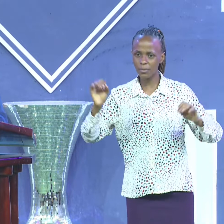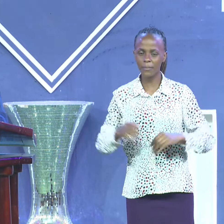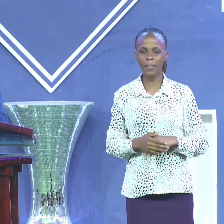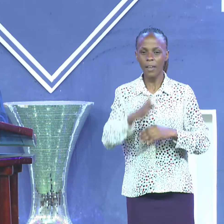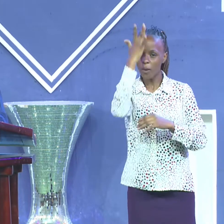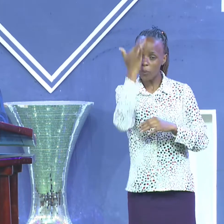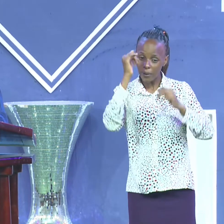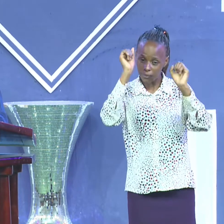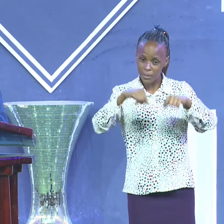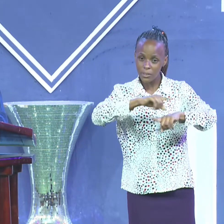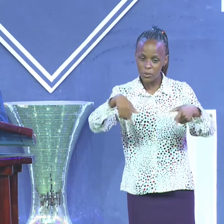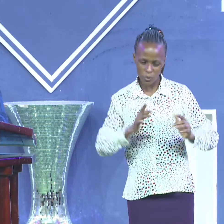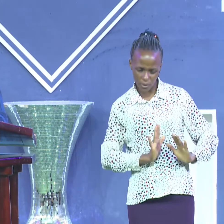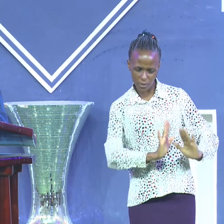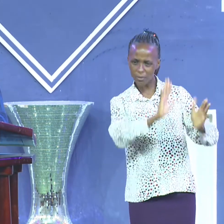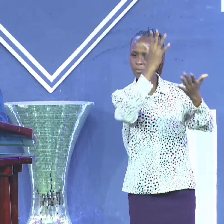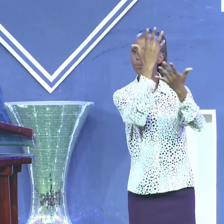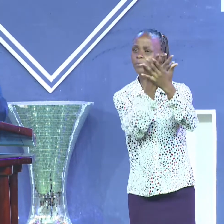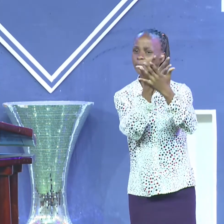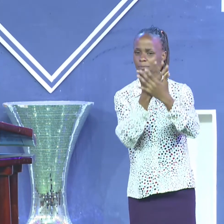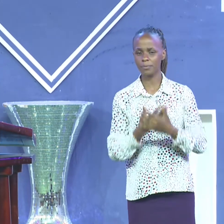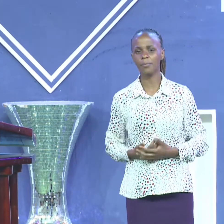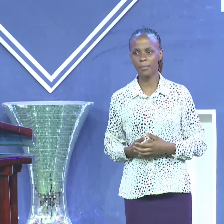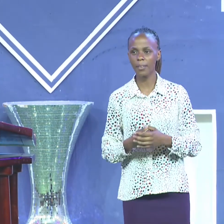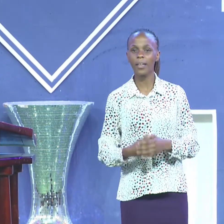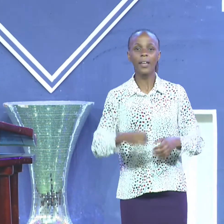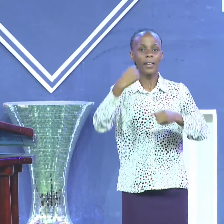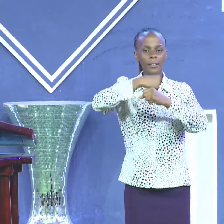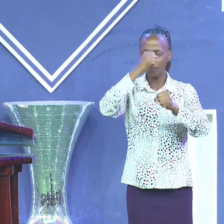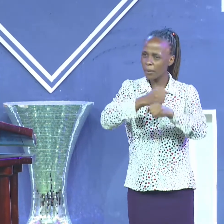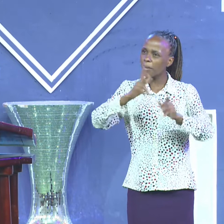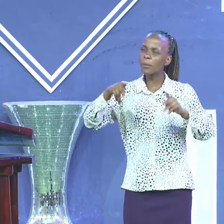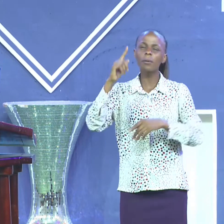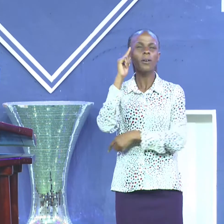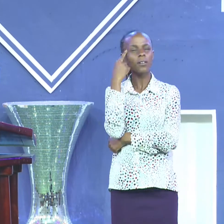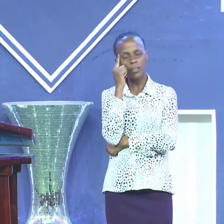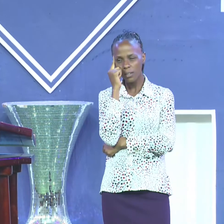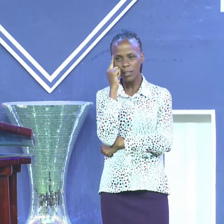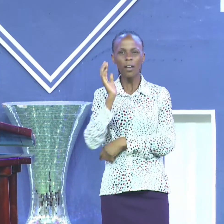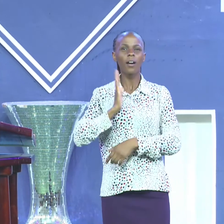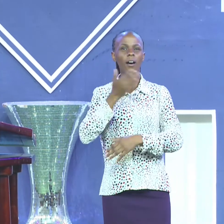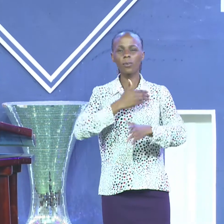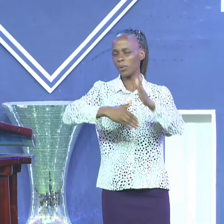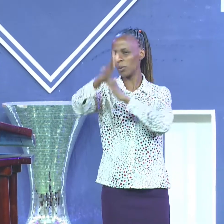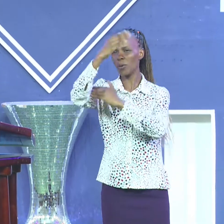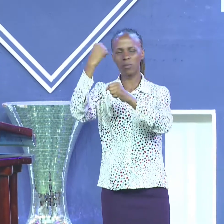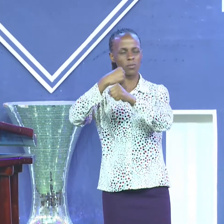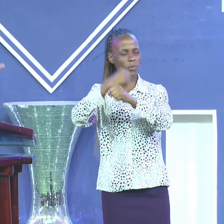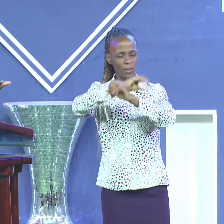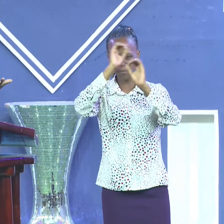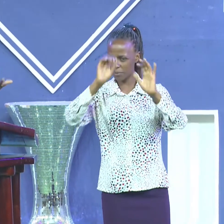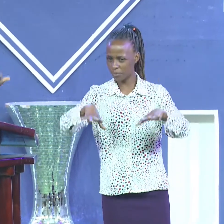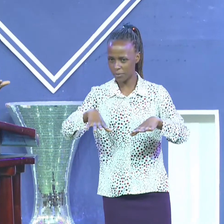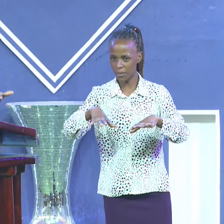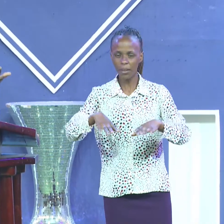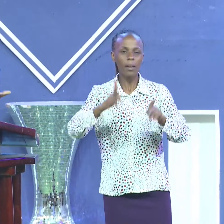tulina okugafuluma? Why do we have to break out of these prisons? Galetera abatwetolodde okulowooza nti Katonda waffe takola. They cause others around us to think that God